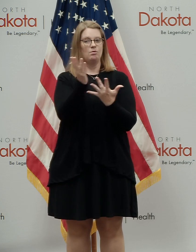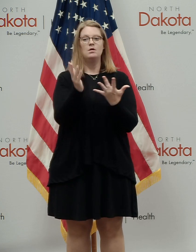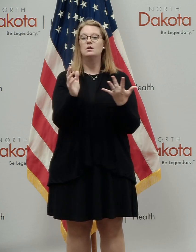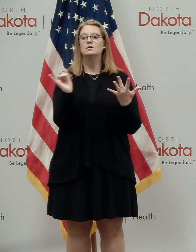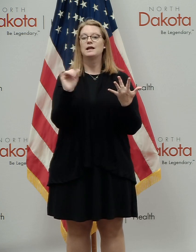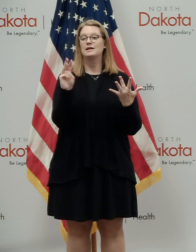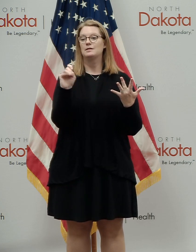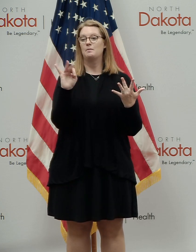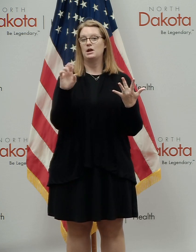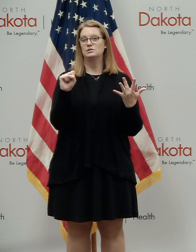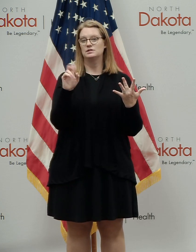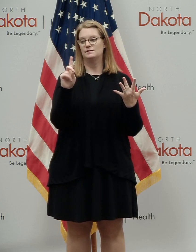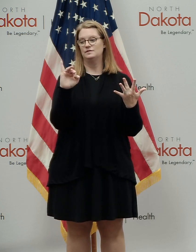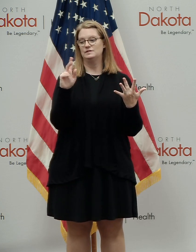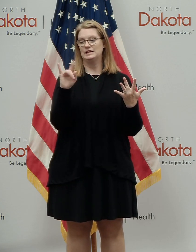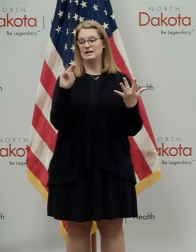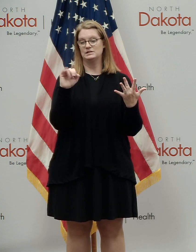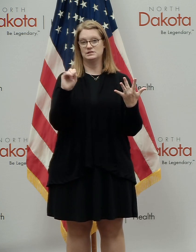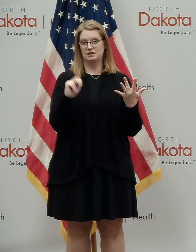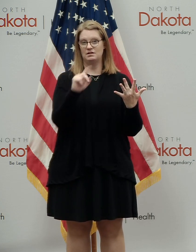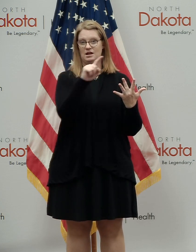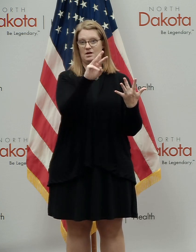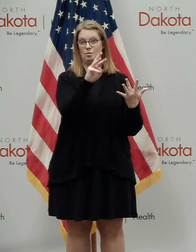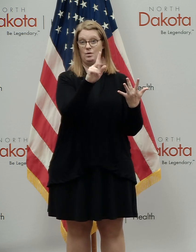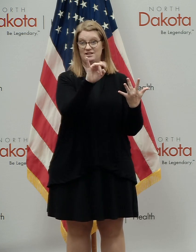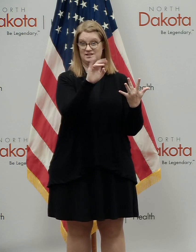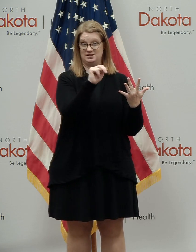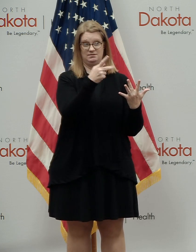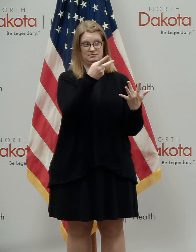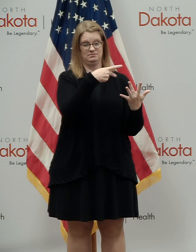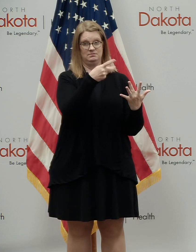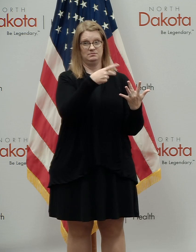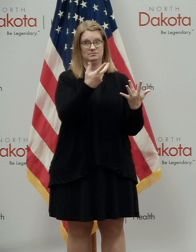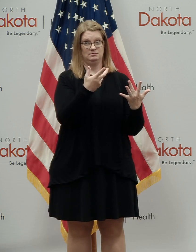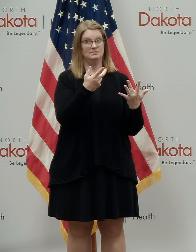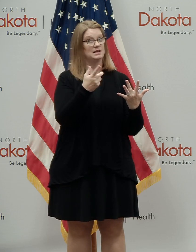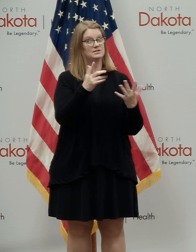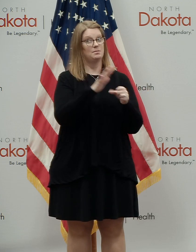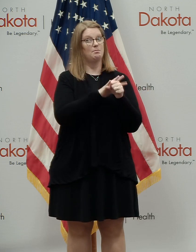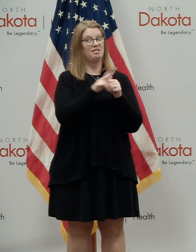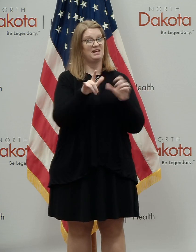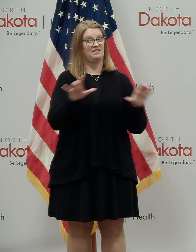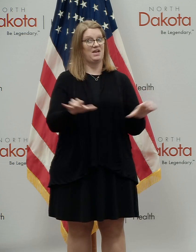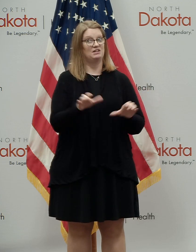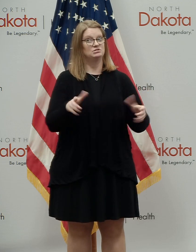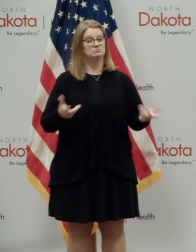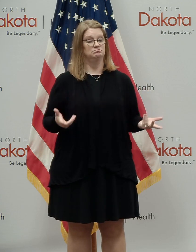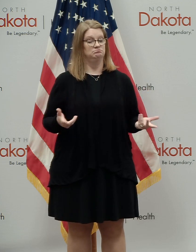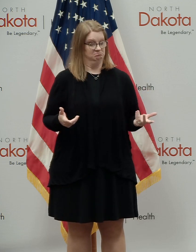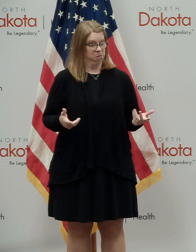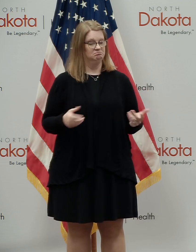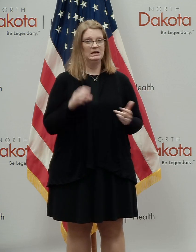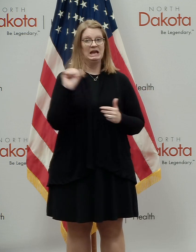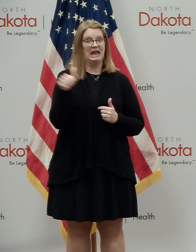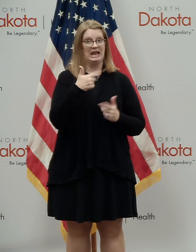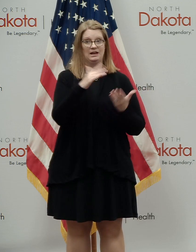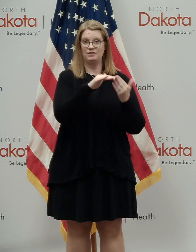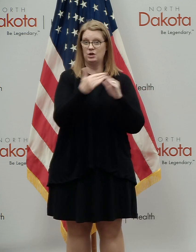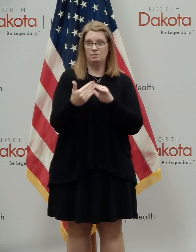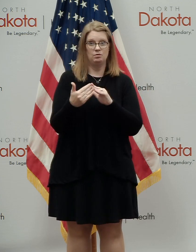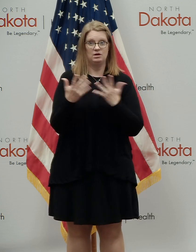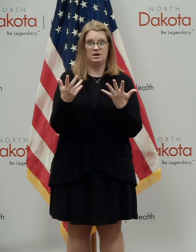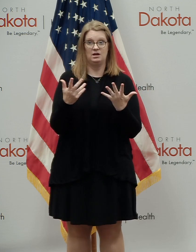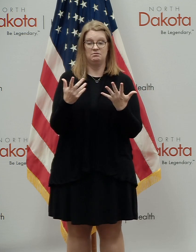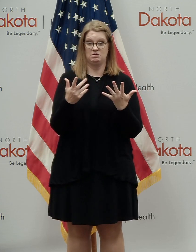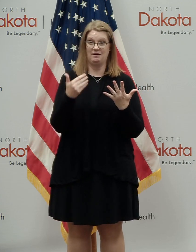mayors in Dickinson and in Williston, there's plenty of action that can be taken. Any community that wants to go beyond the